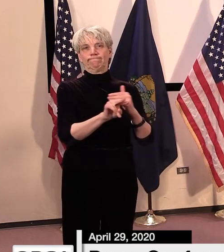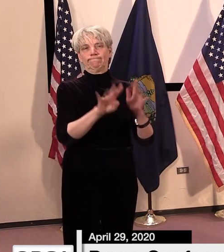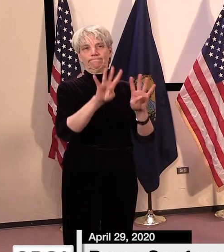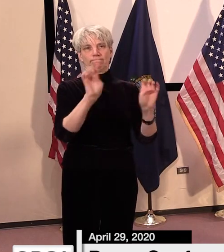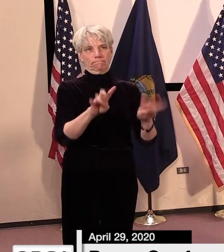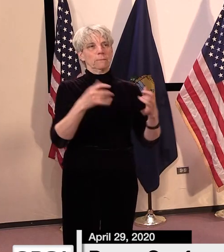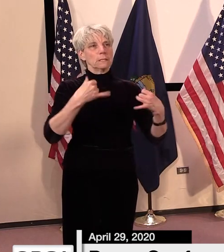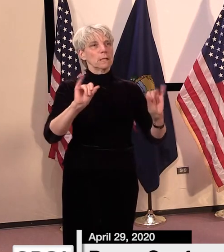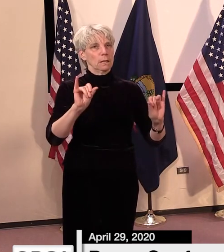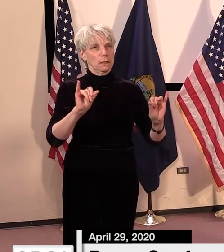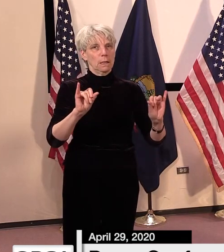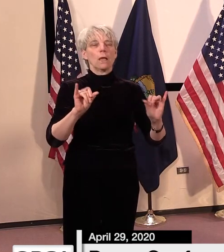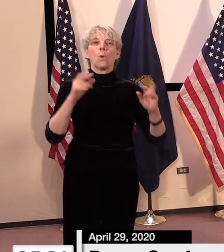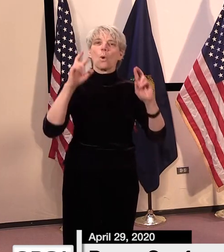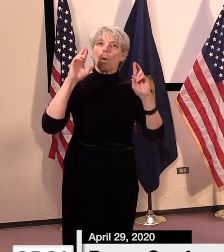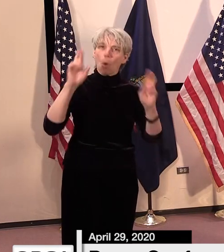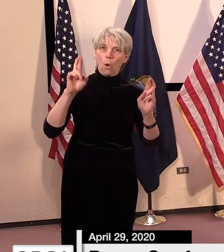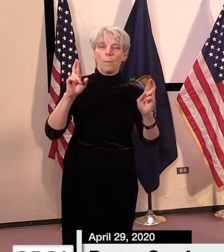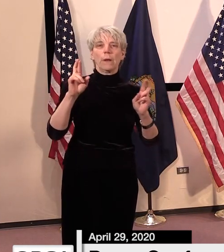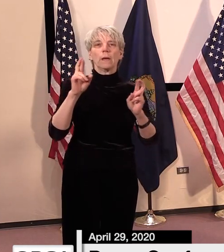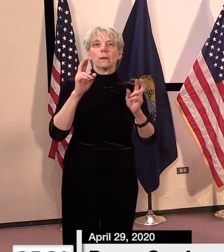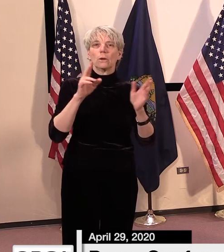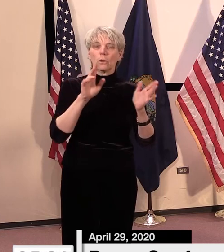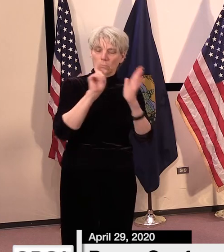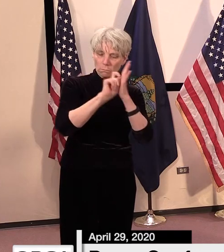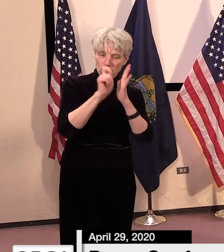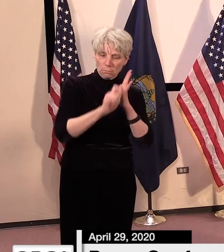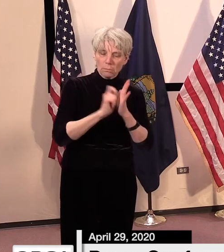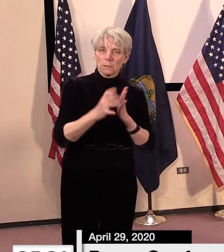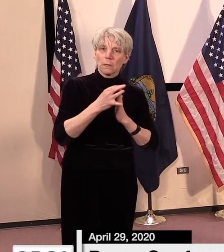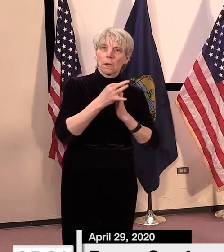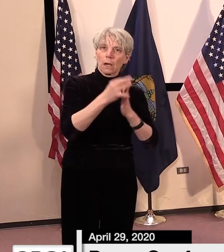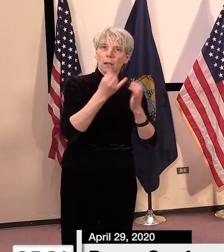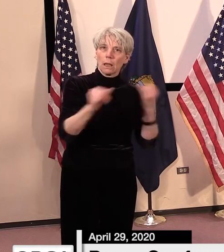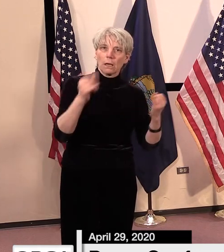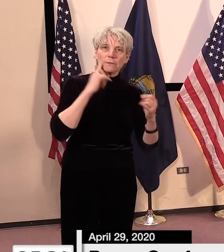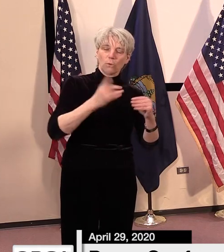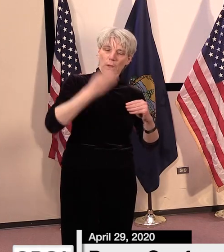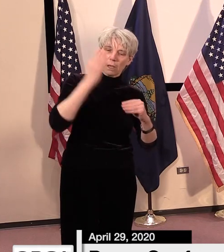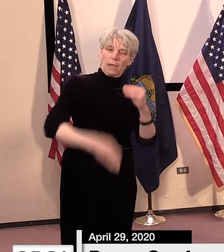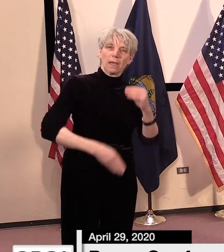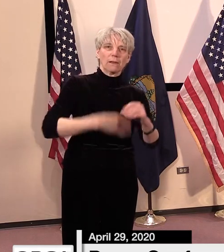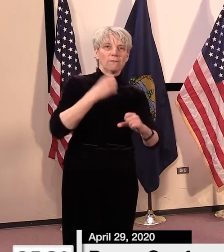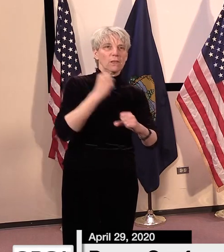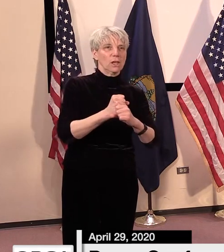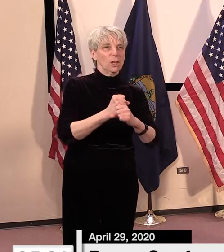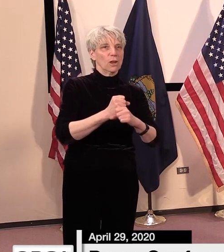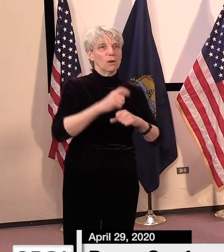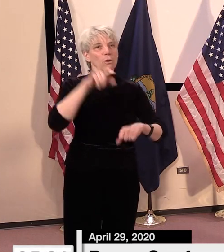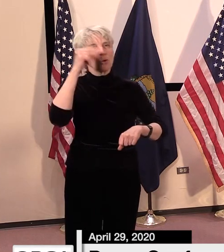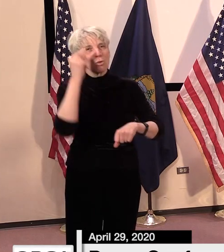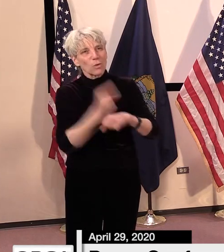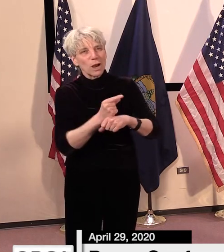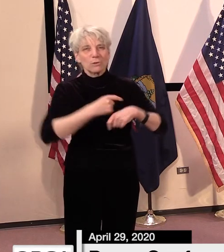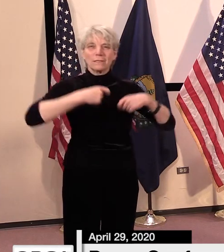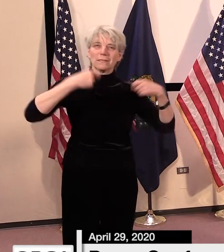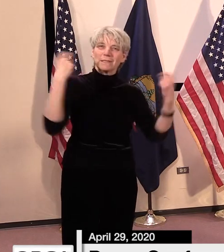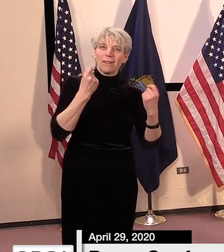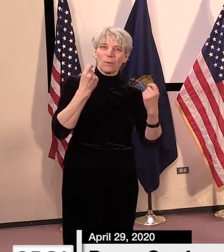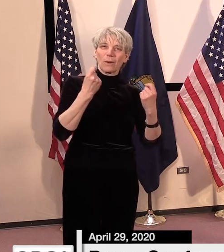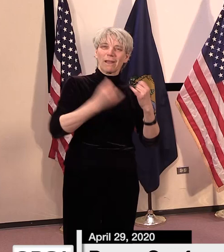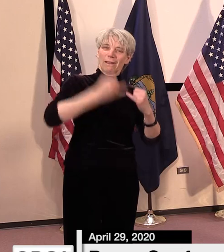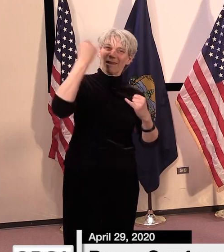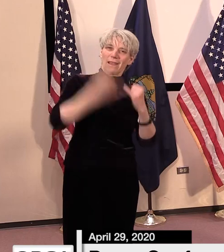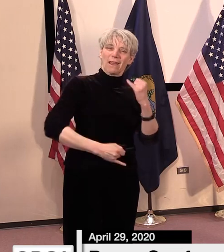on producing guidance for next week on end of this school year and end of year celebrations and graduations. Even